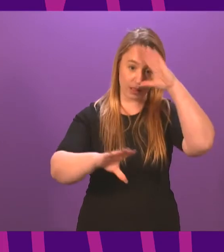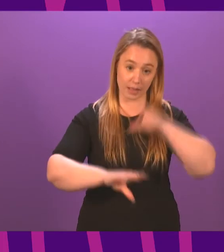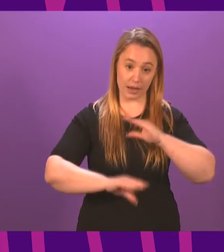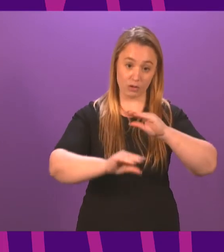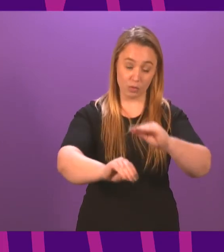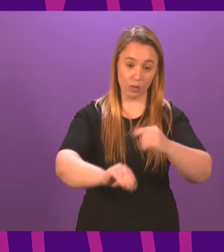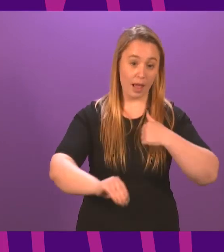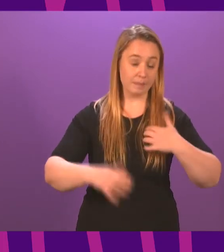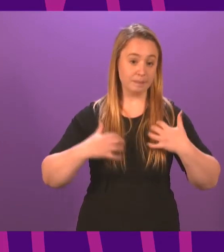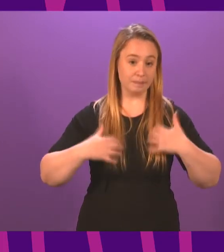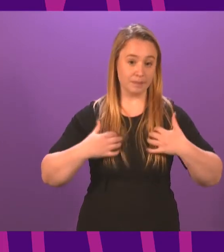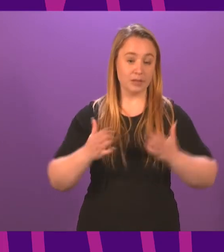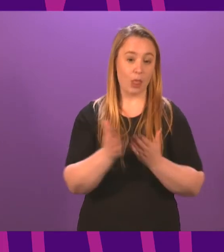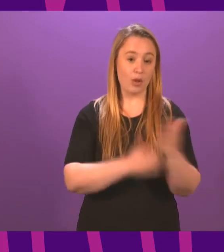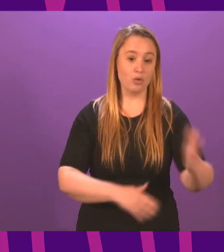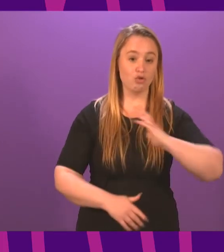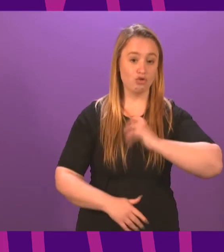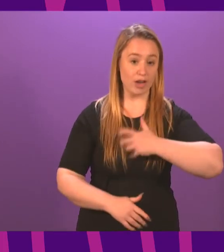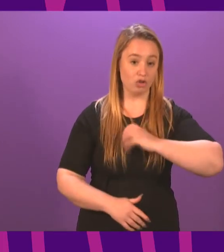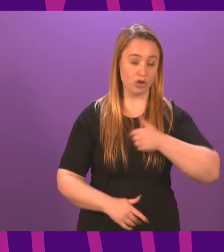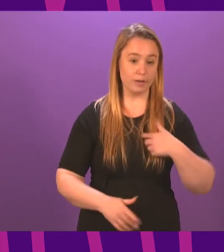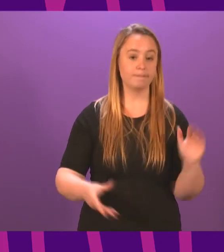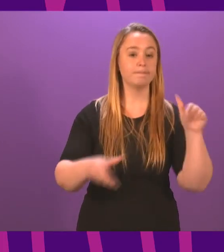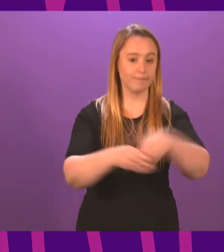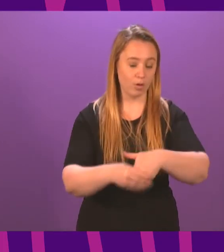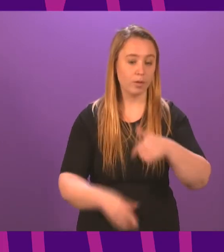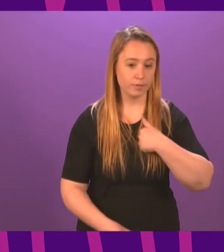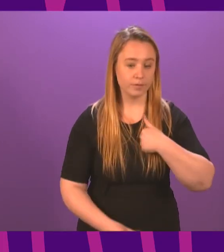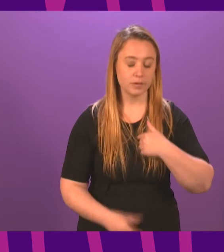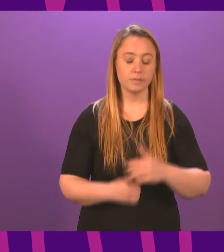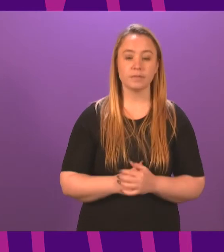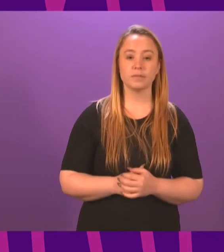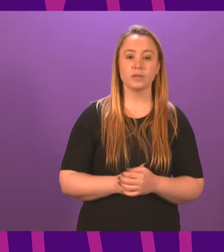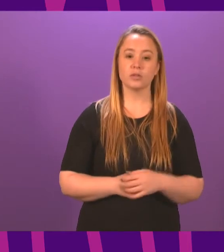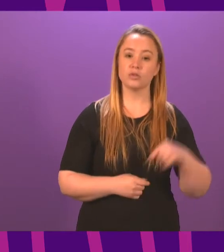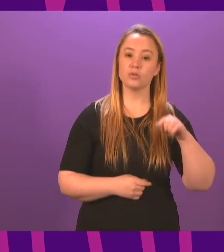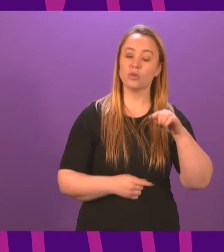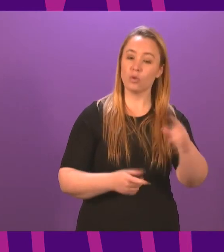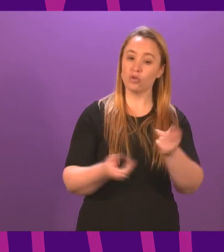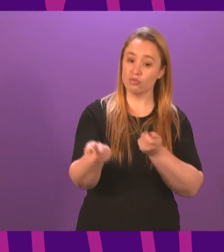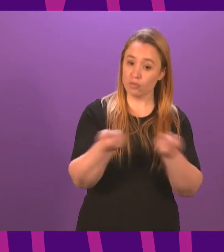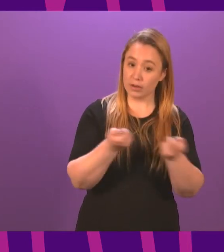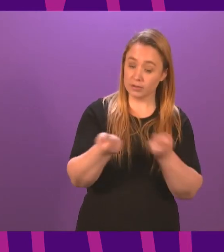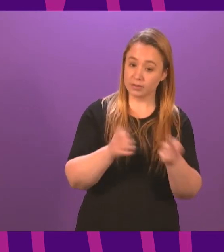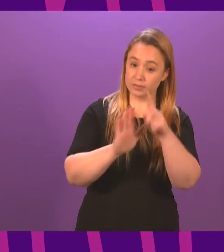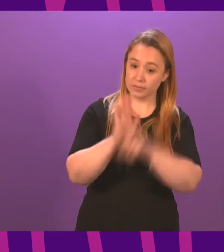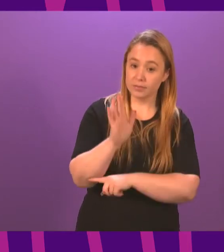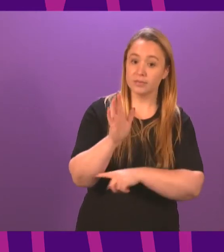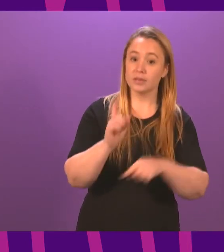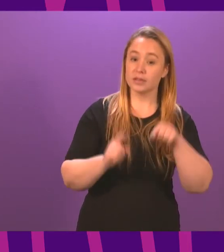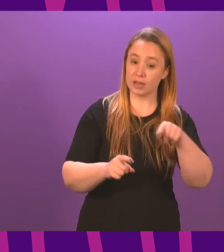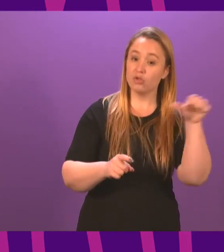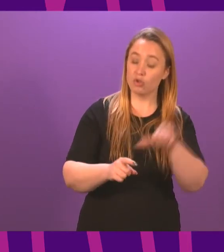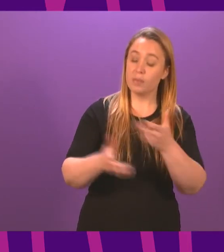interest with regard to trade unions. These are significant regulatory changes the Government is introducing, and as such, it's right that they should